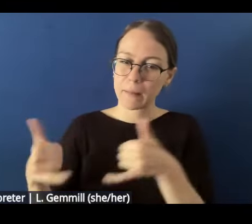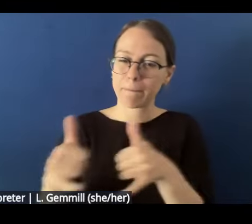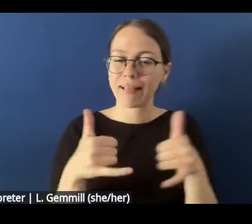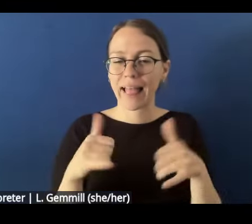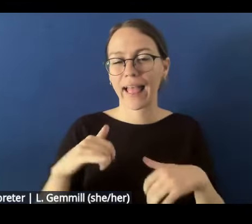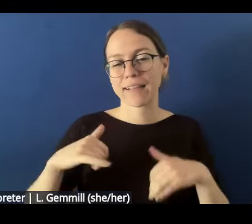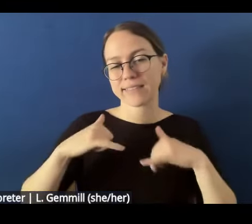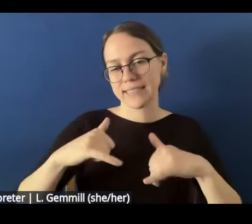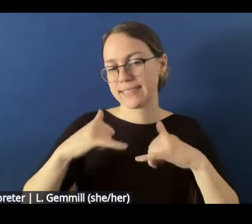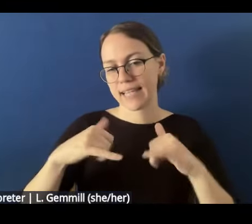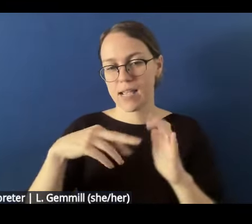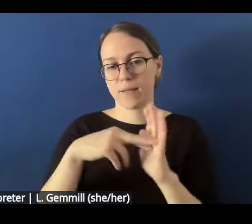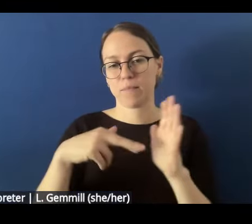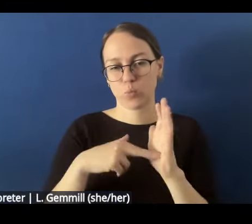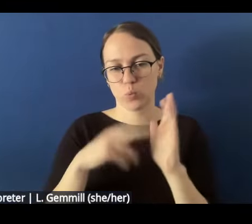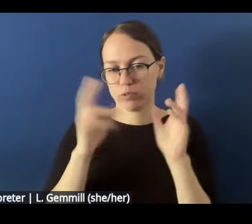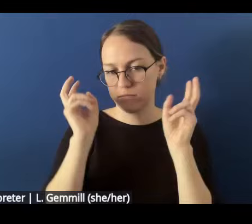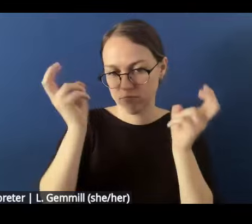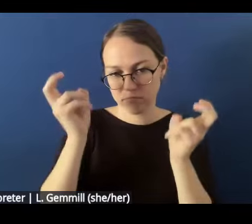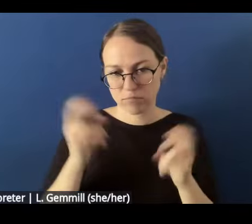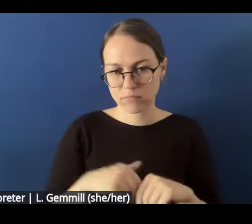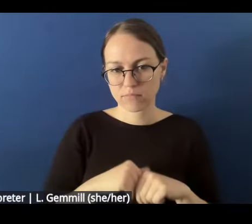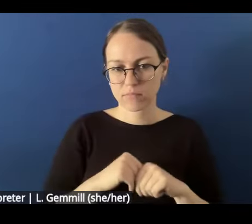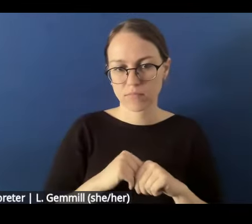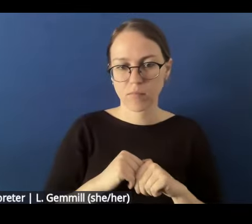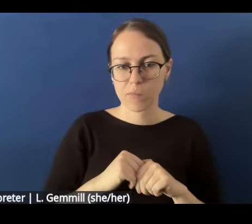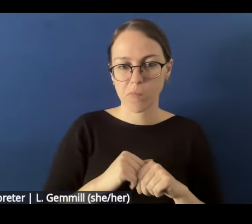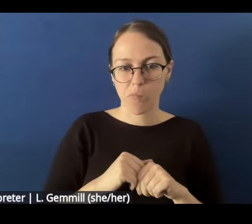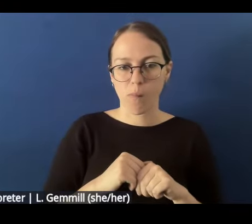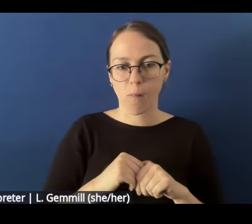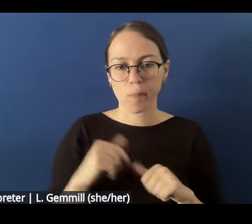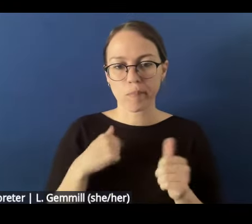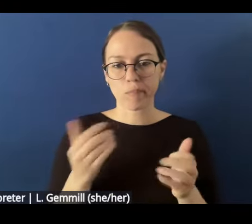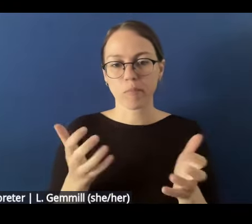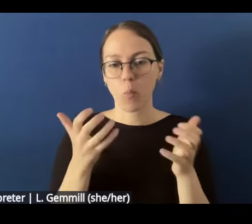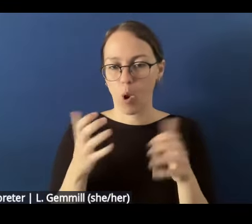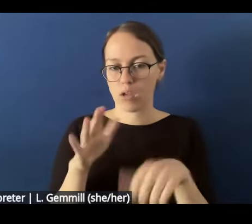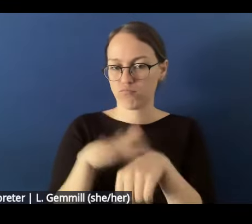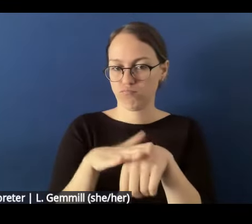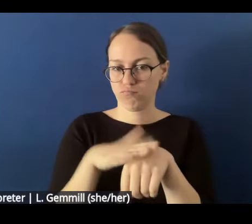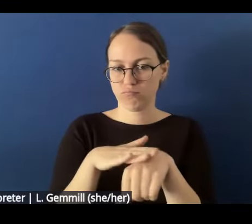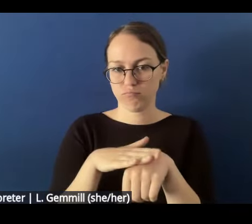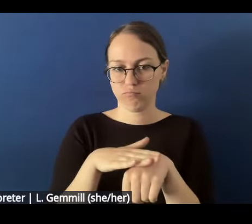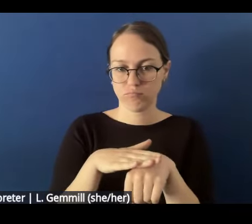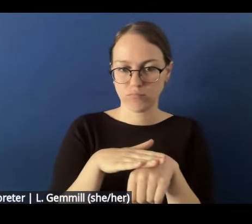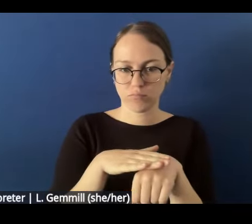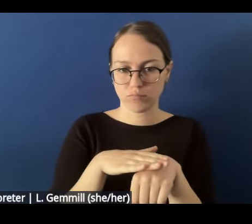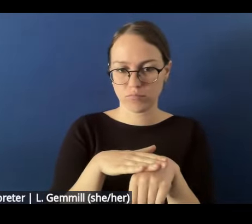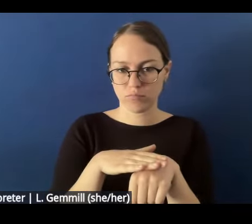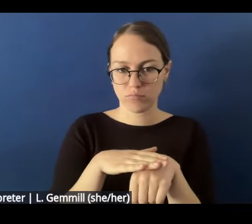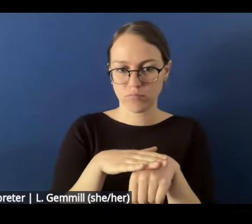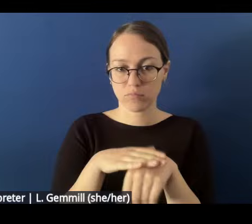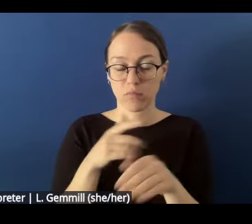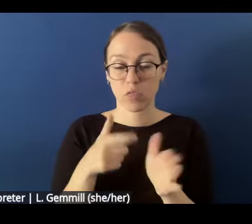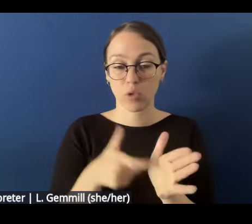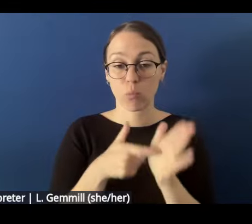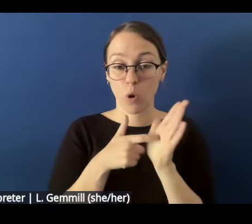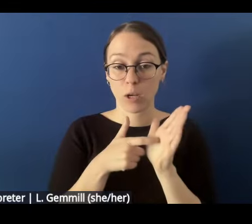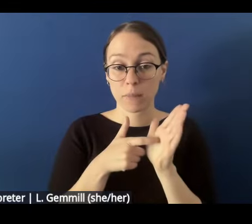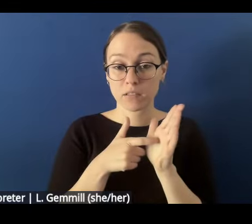I do want to take just make a note of caution that requirements on whether